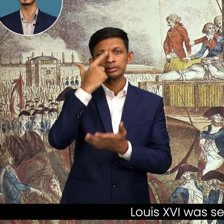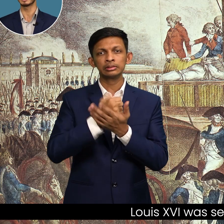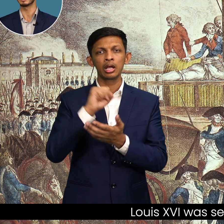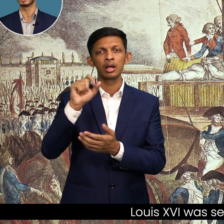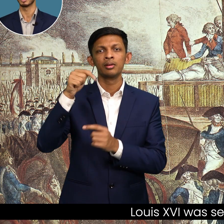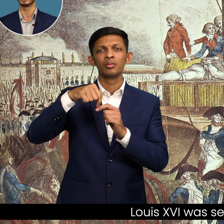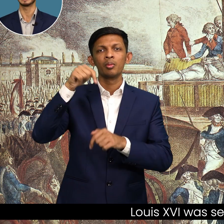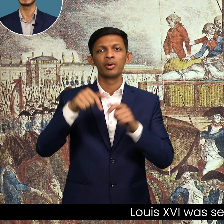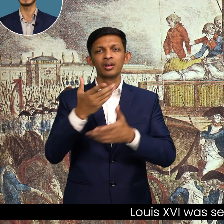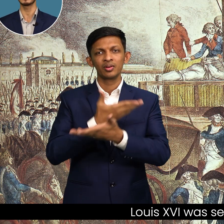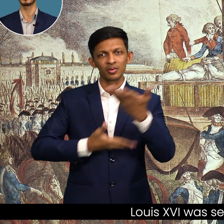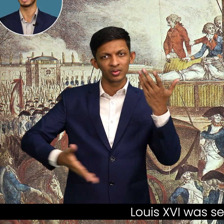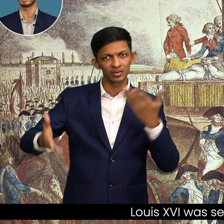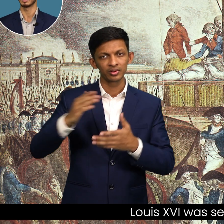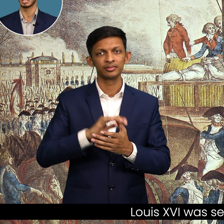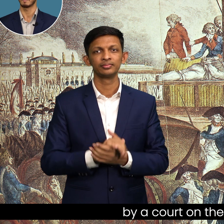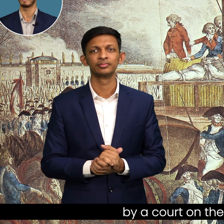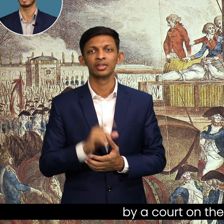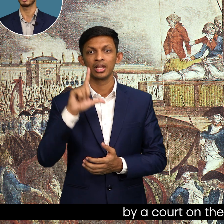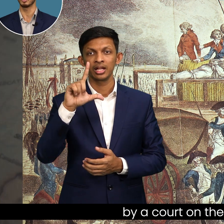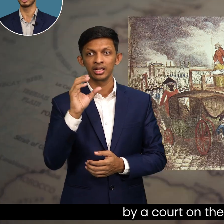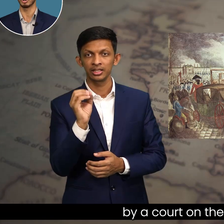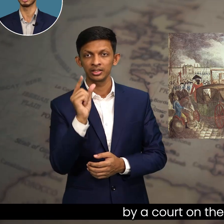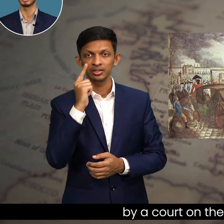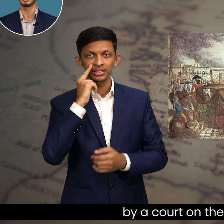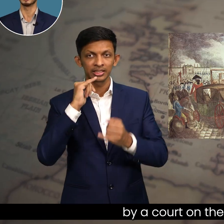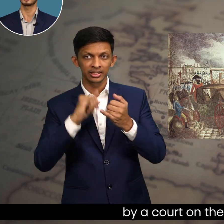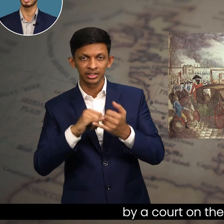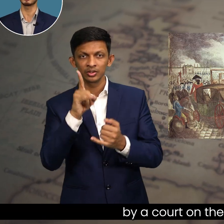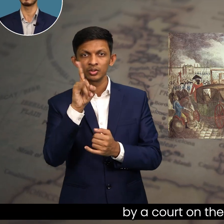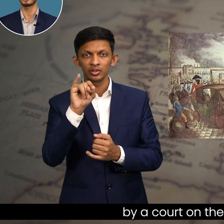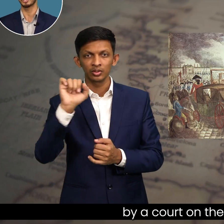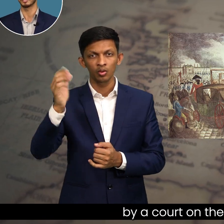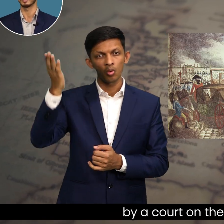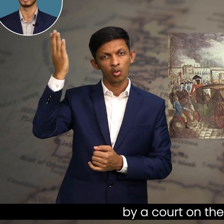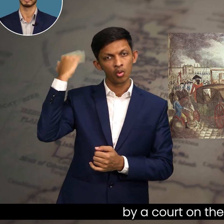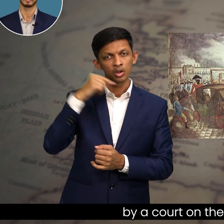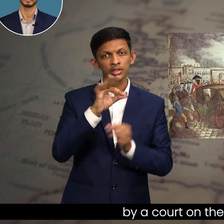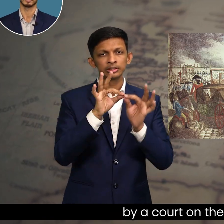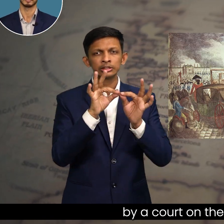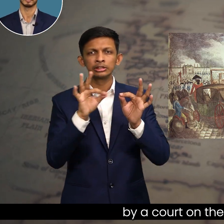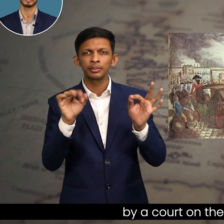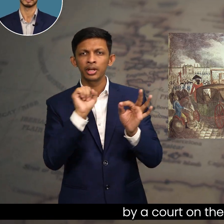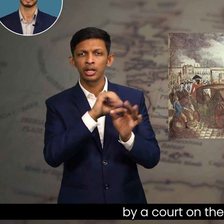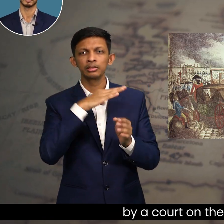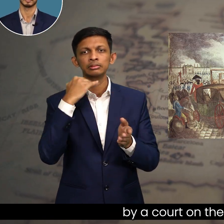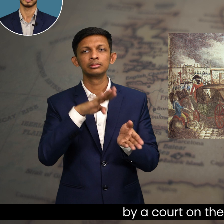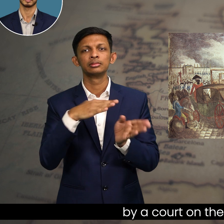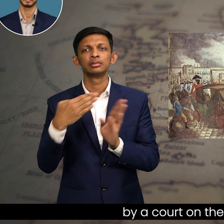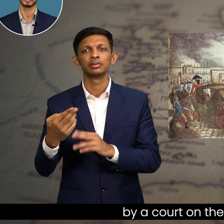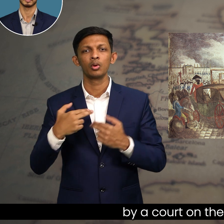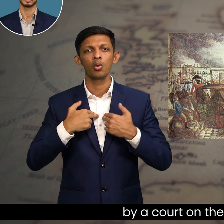Louis XVI was sentenced to death by a court on the charge of treason.